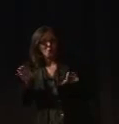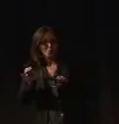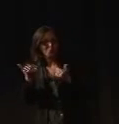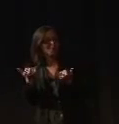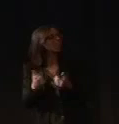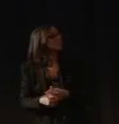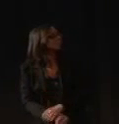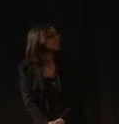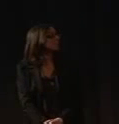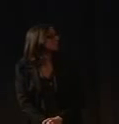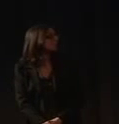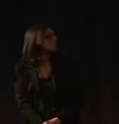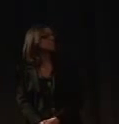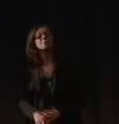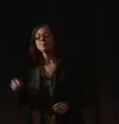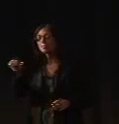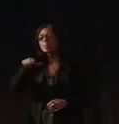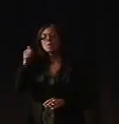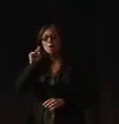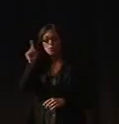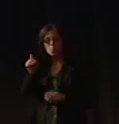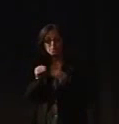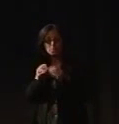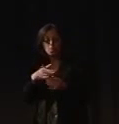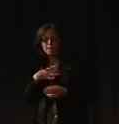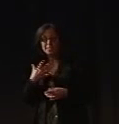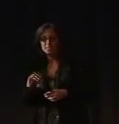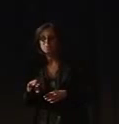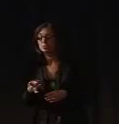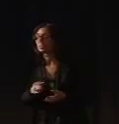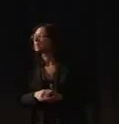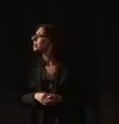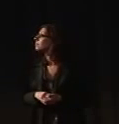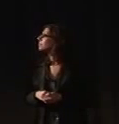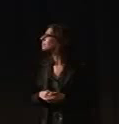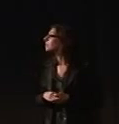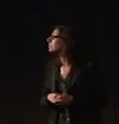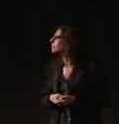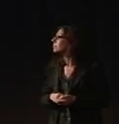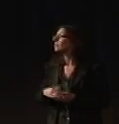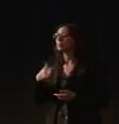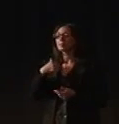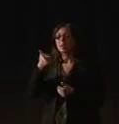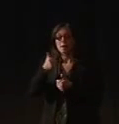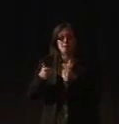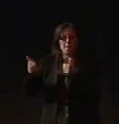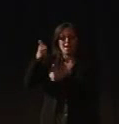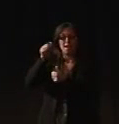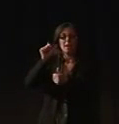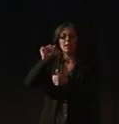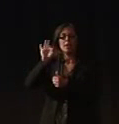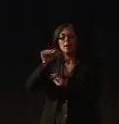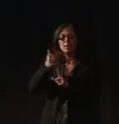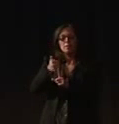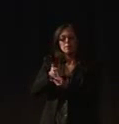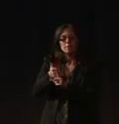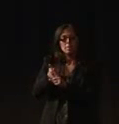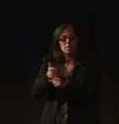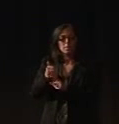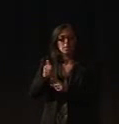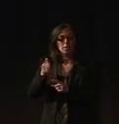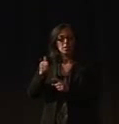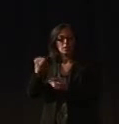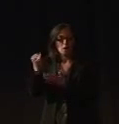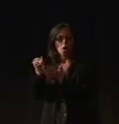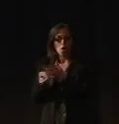when it was the turn of Adam Lowe. Adam Lowe is the head of a Factum Arte in Madrid. He's a great